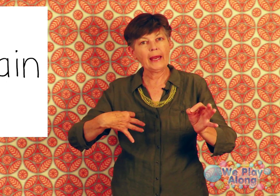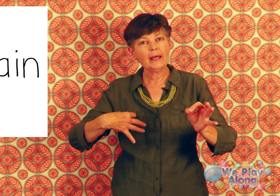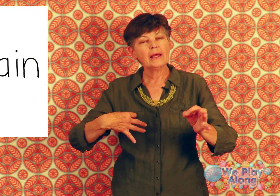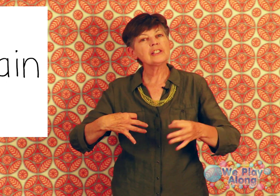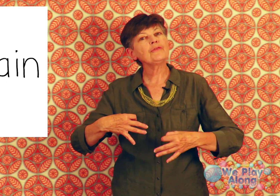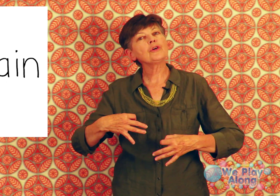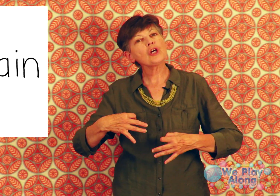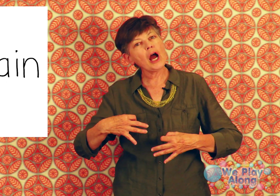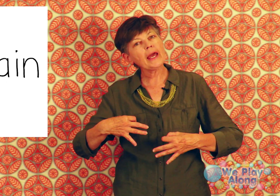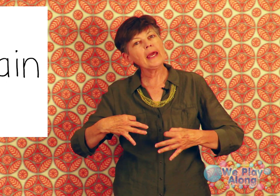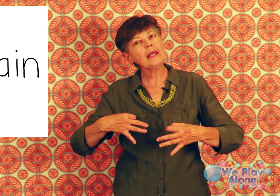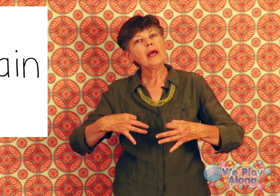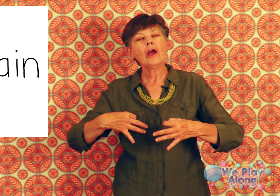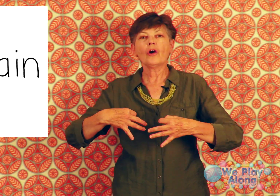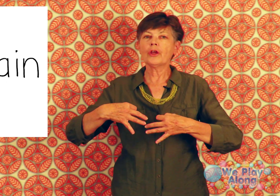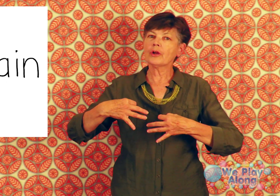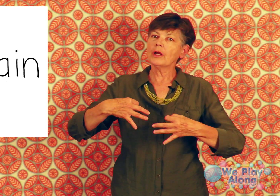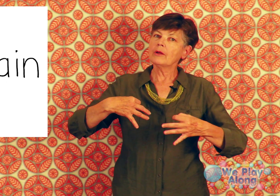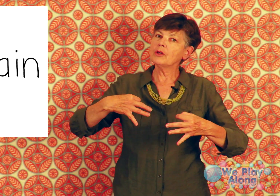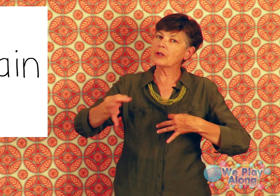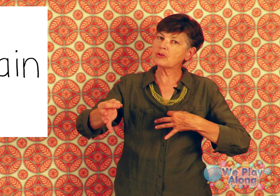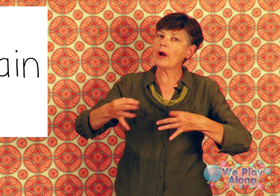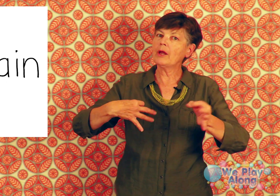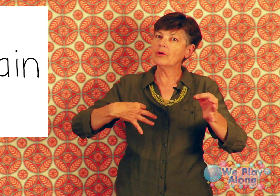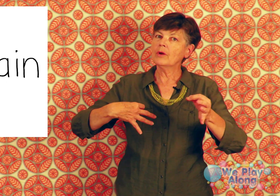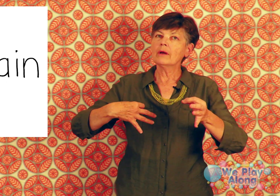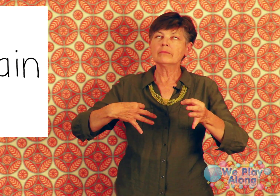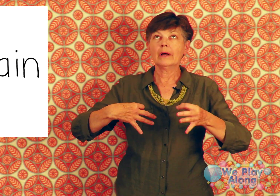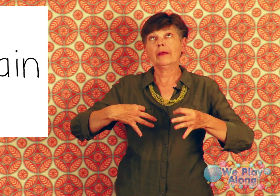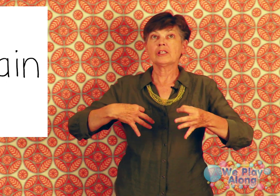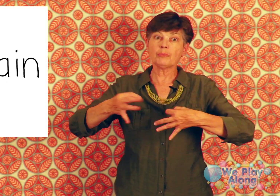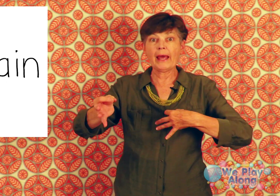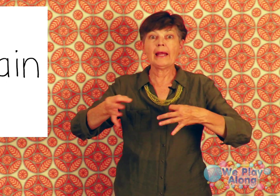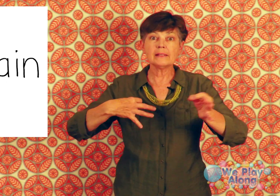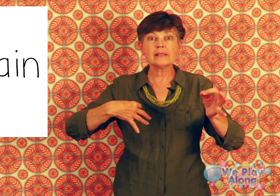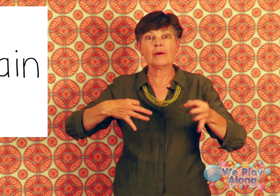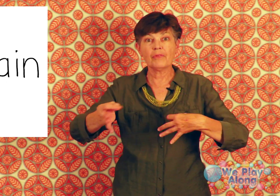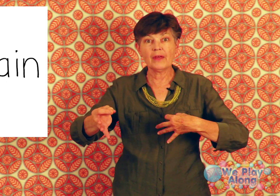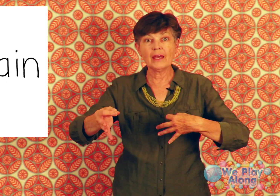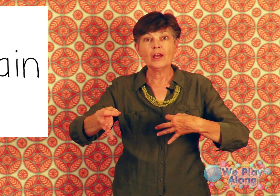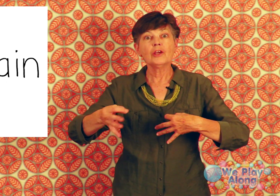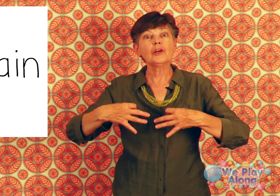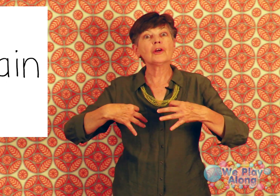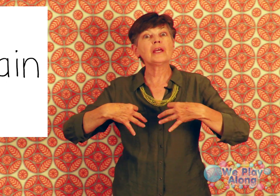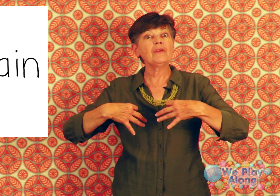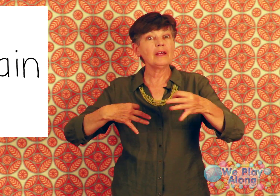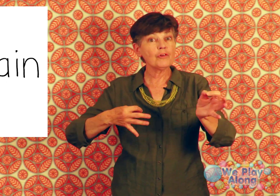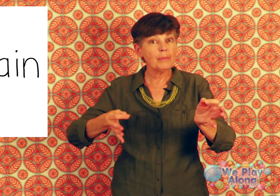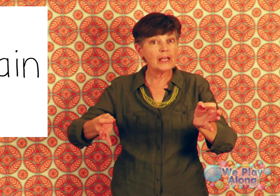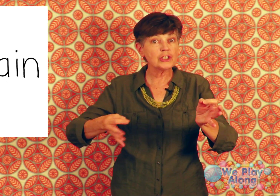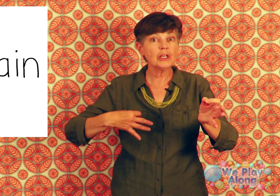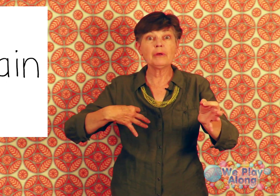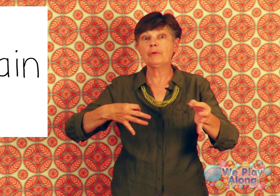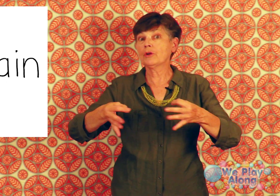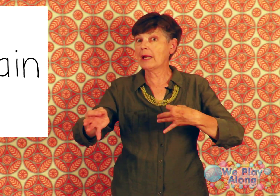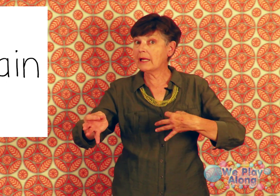explain. Because if you're talking or you're trying to, well, explain something, you're giving information, maybe you're getting